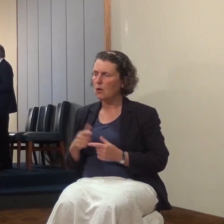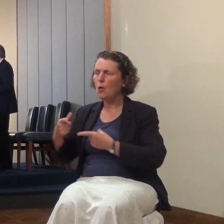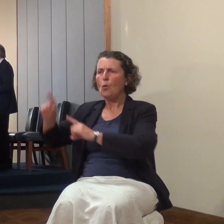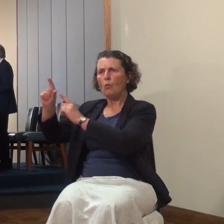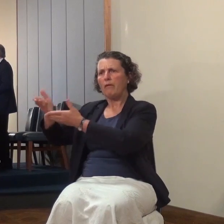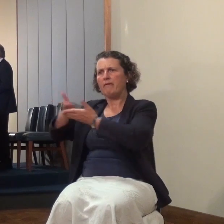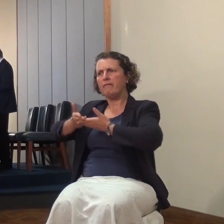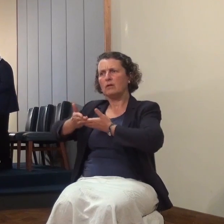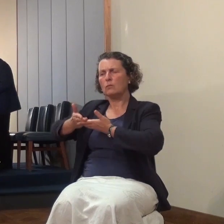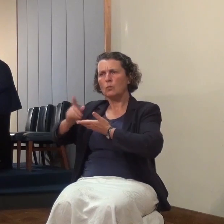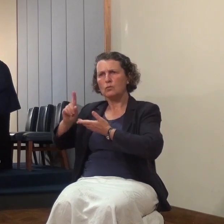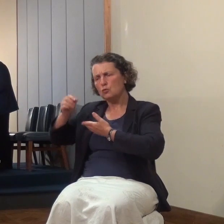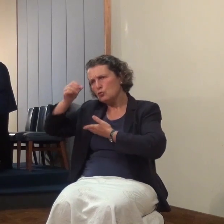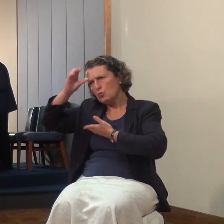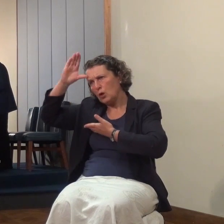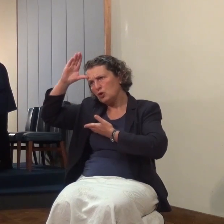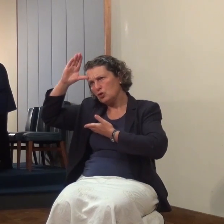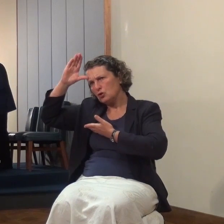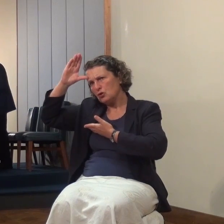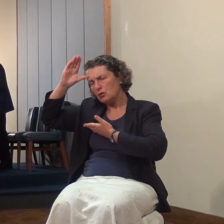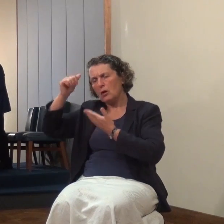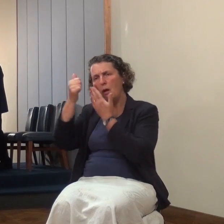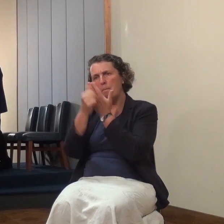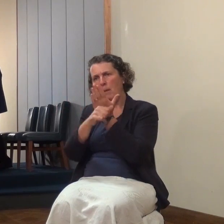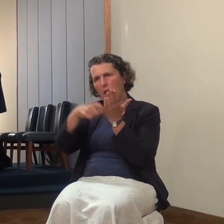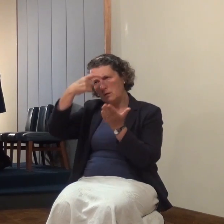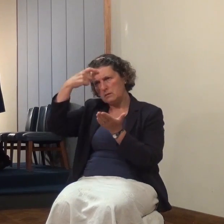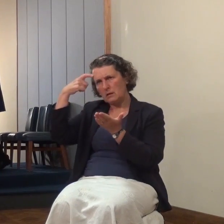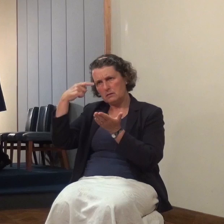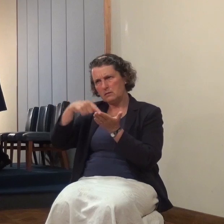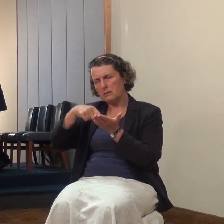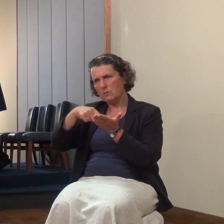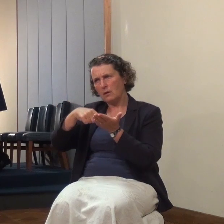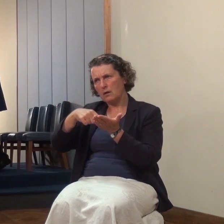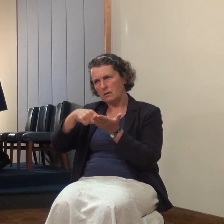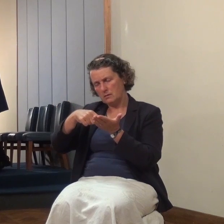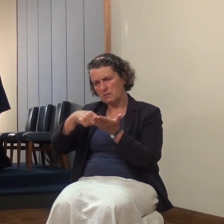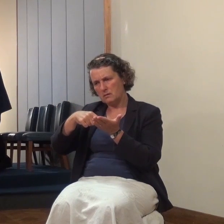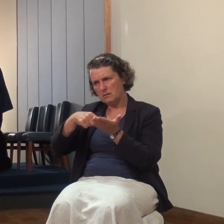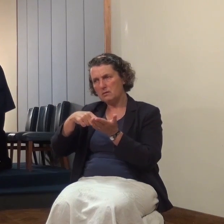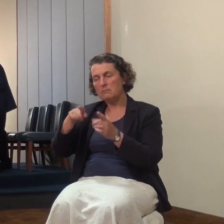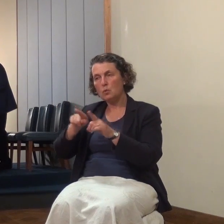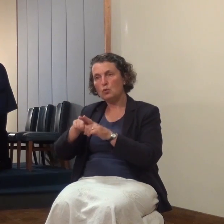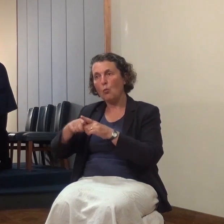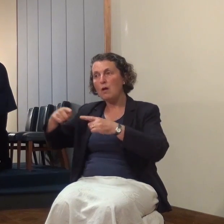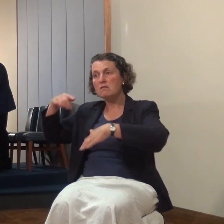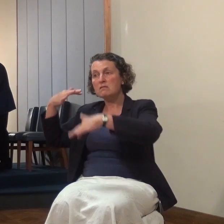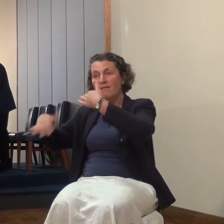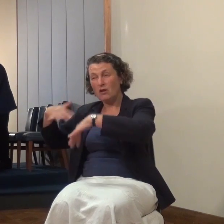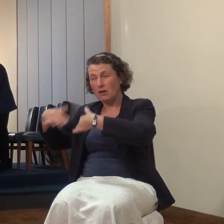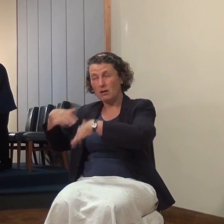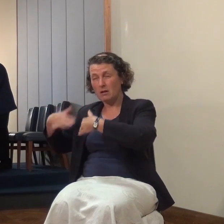is knowledge and understanding. Afflictions, you see, are intended for our good.